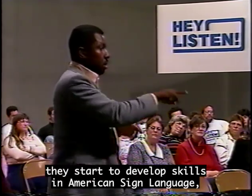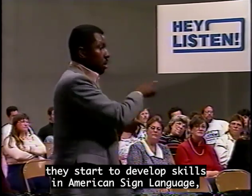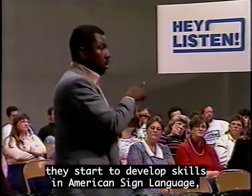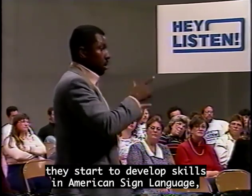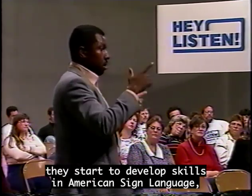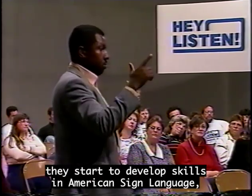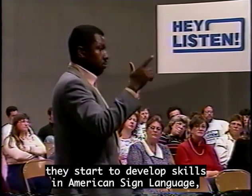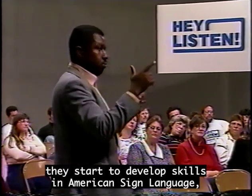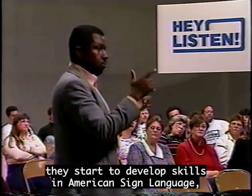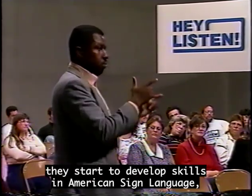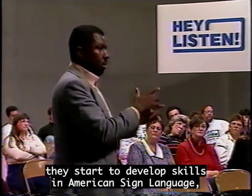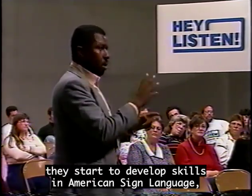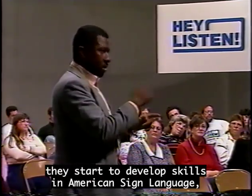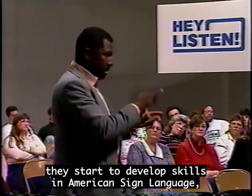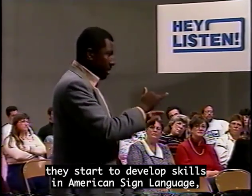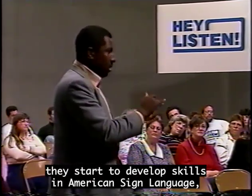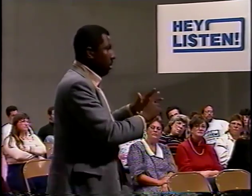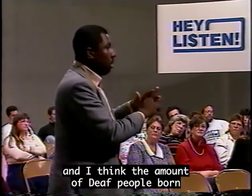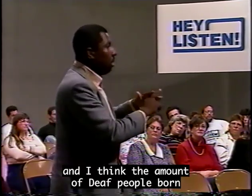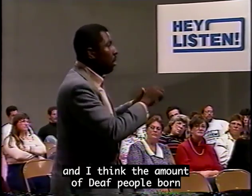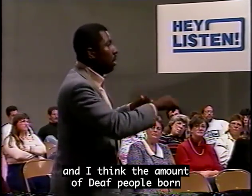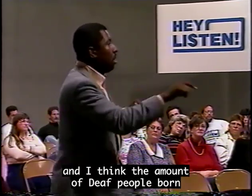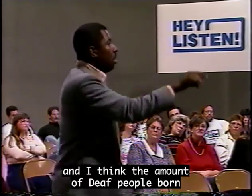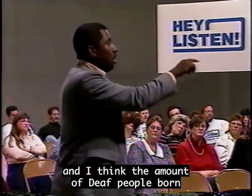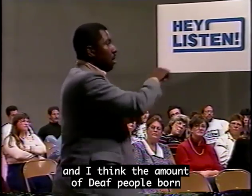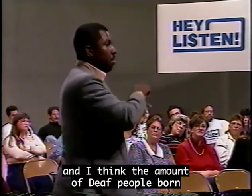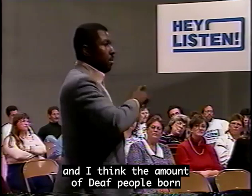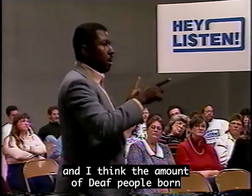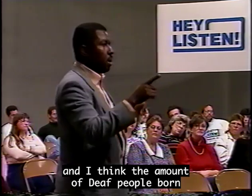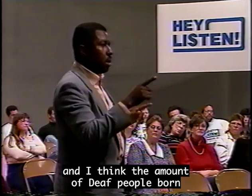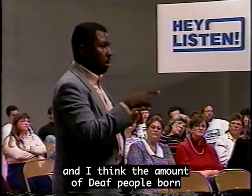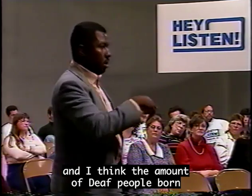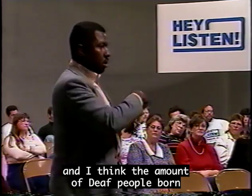skills in American Sign Language. And I think the